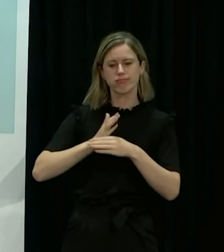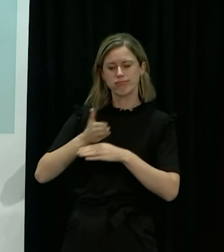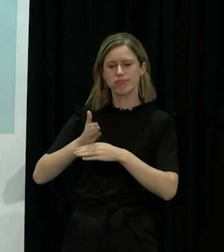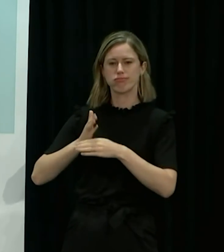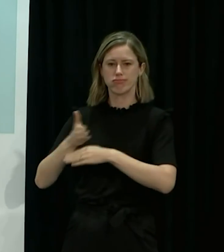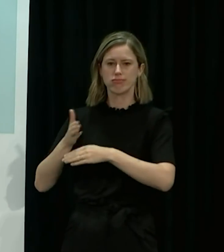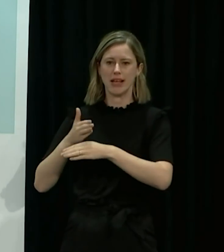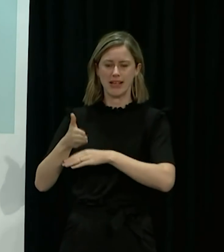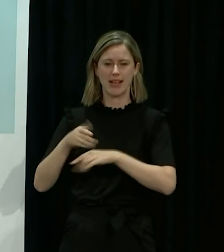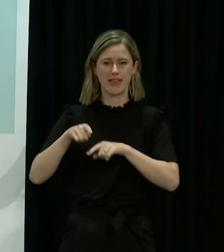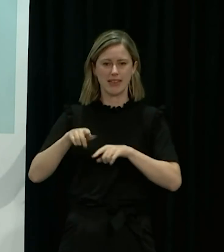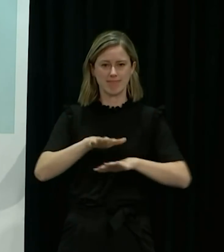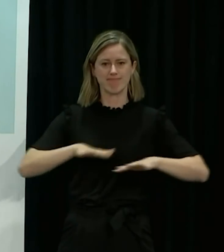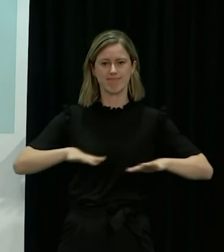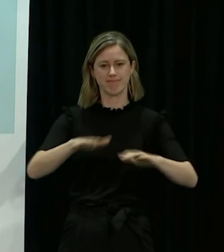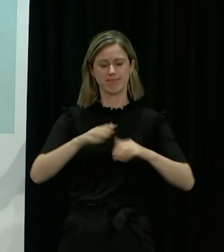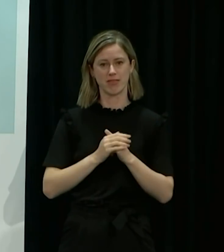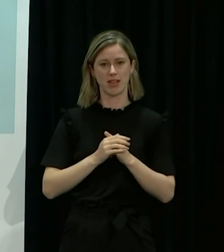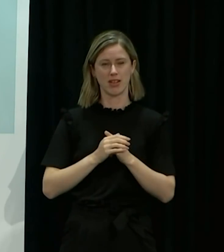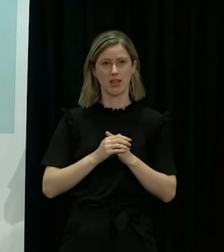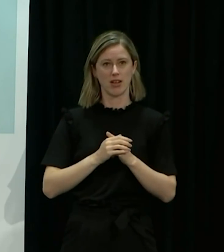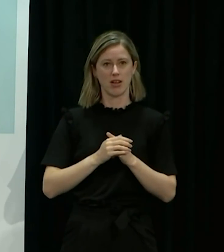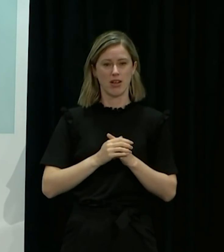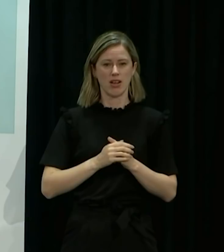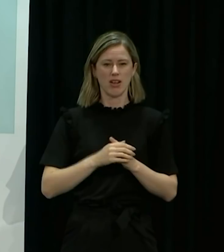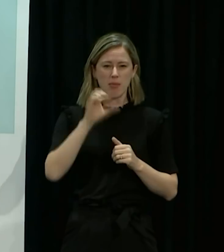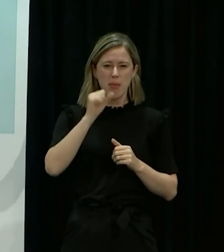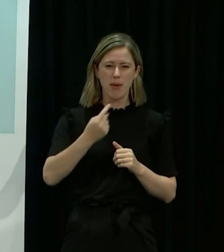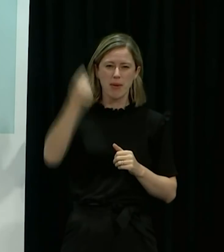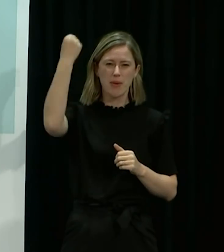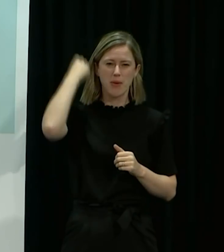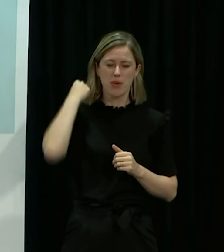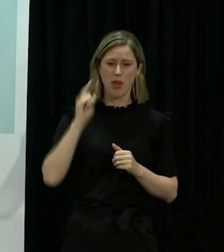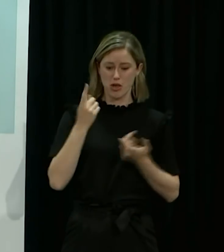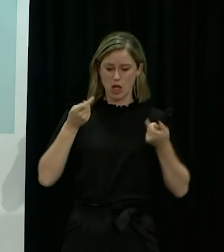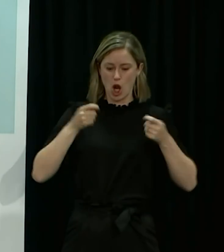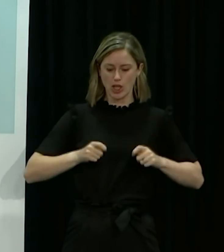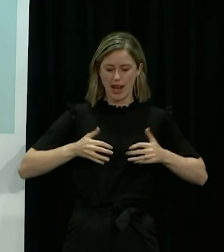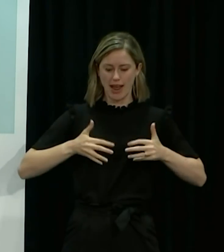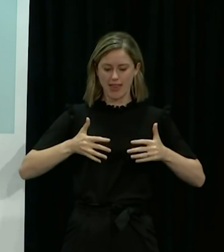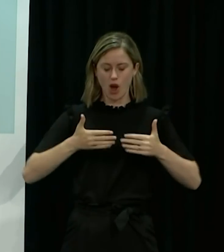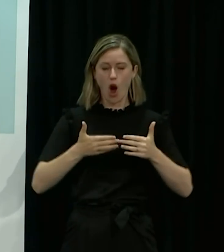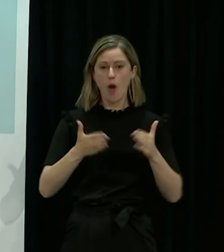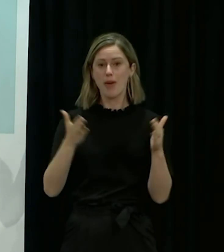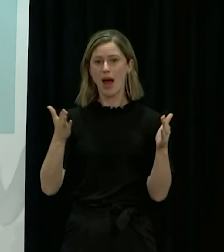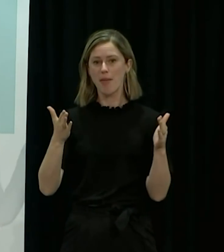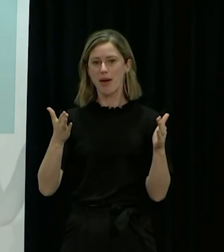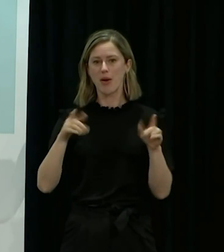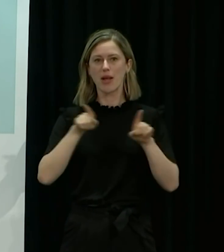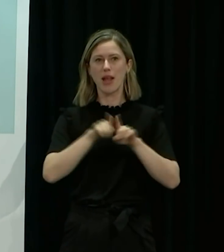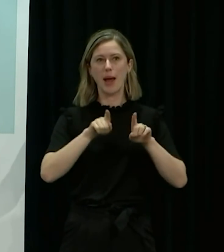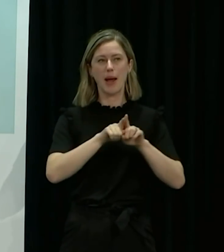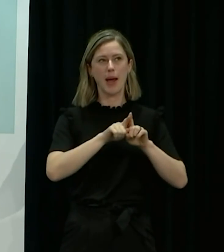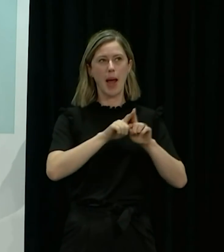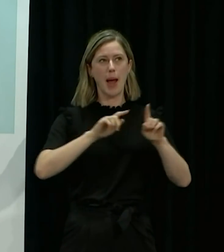world-leading response. A year and a half ago, as we moved out of our first lockdown, I liken that point in our COVID journey as being halfway down